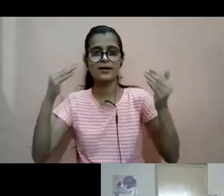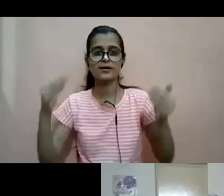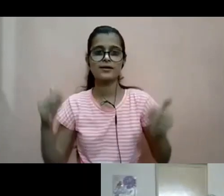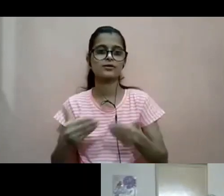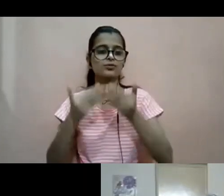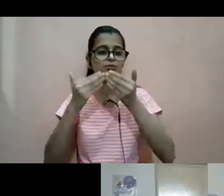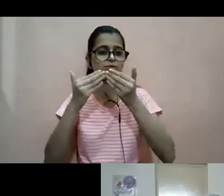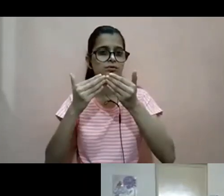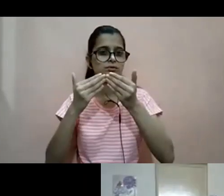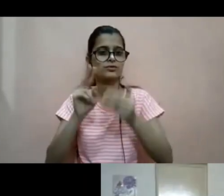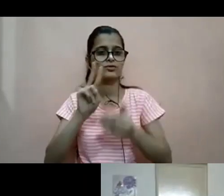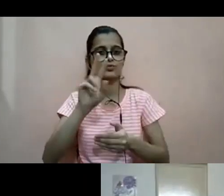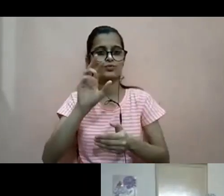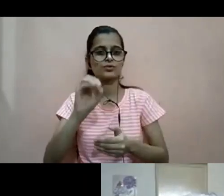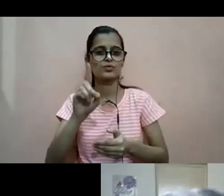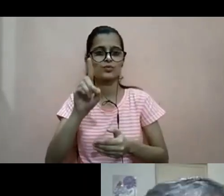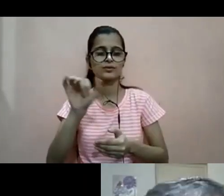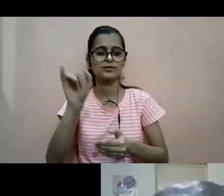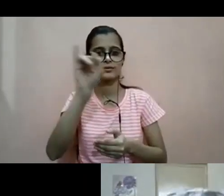This was 2016.